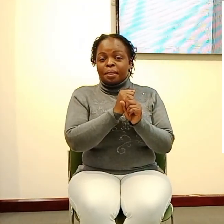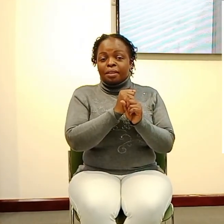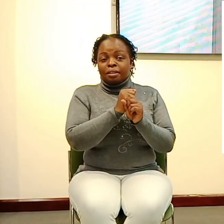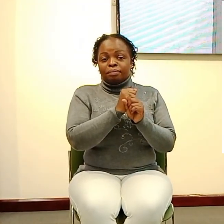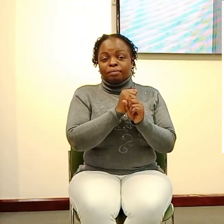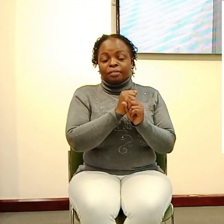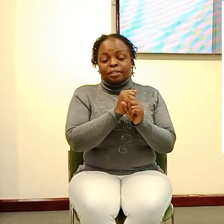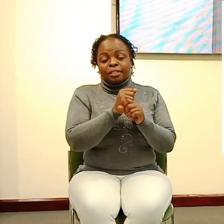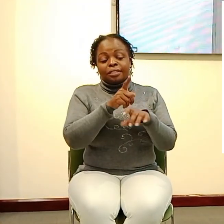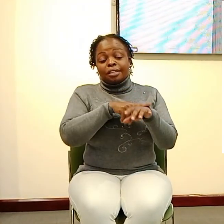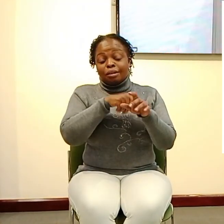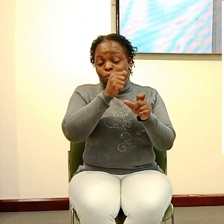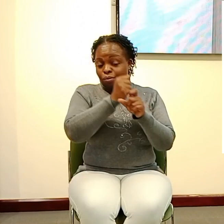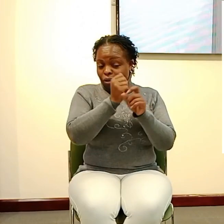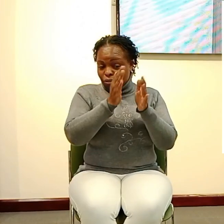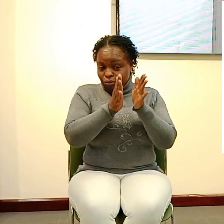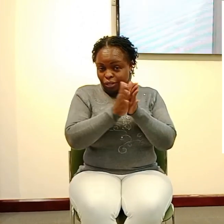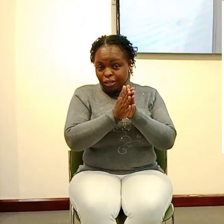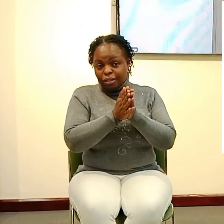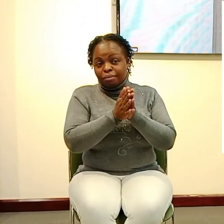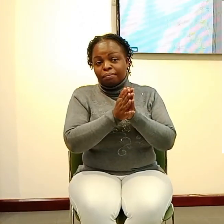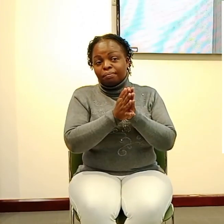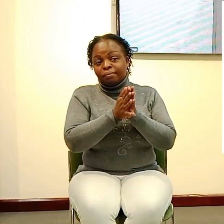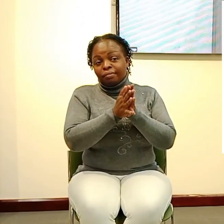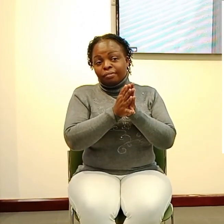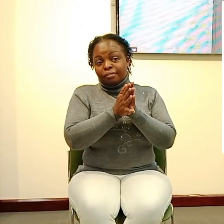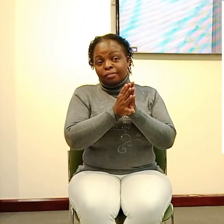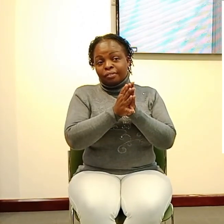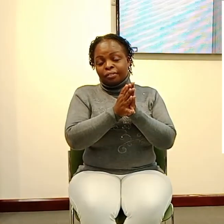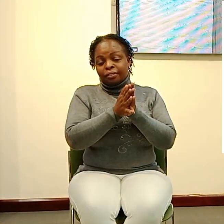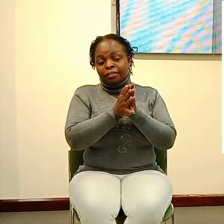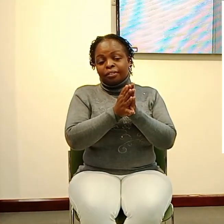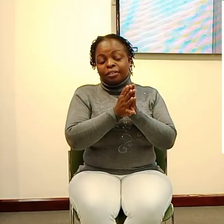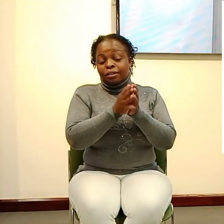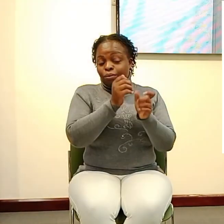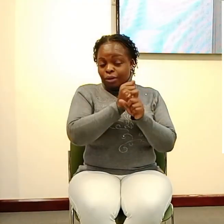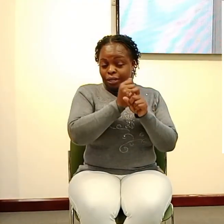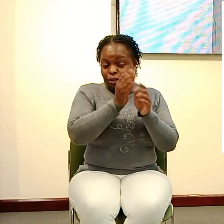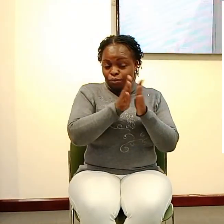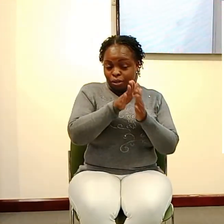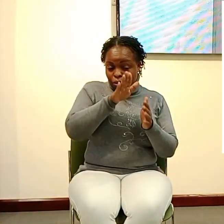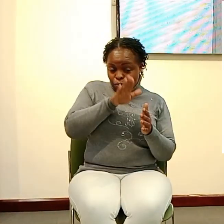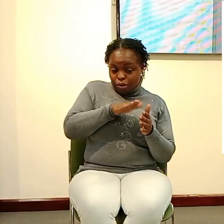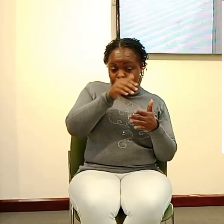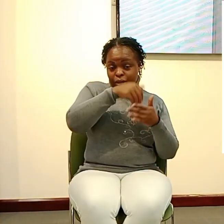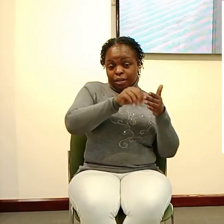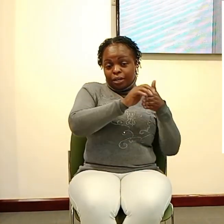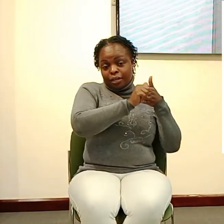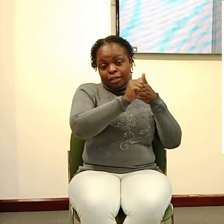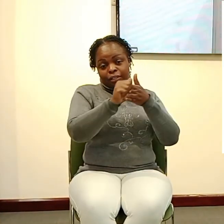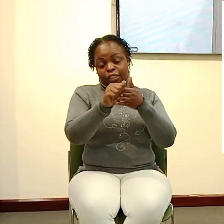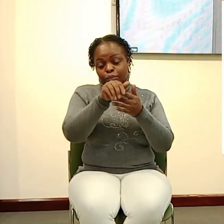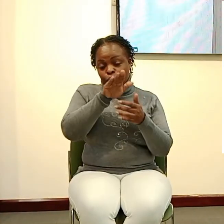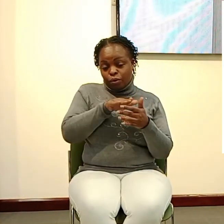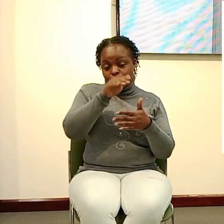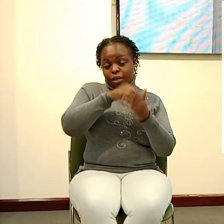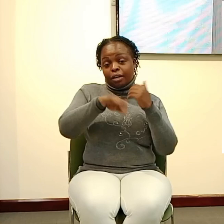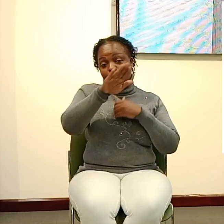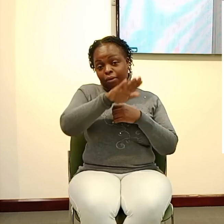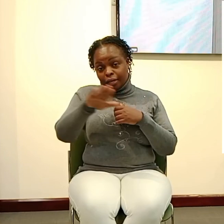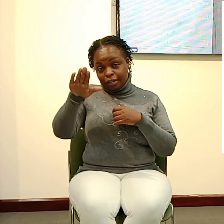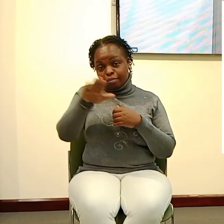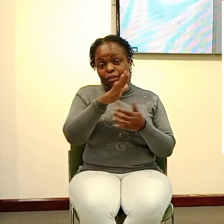in terms of working together with women in leadership, women in parliament